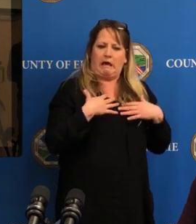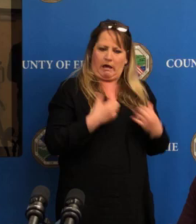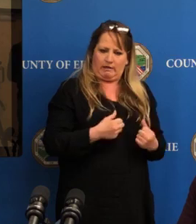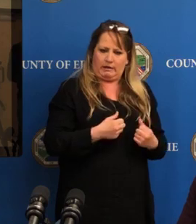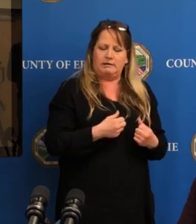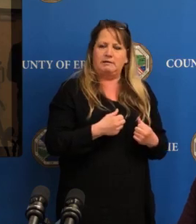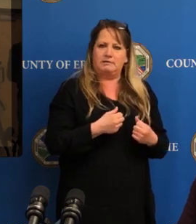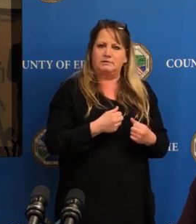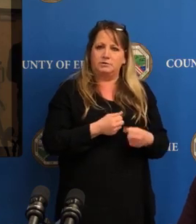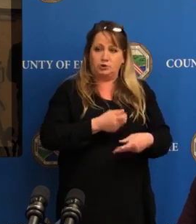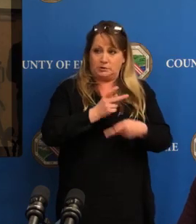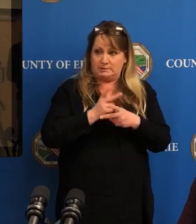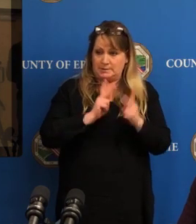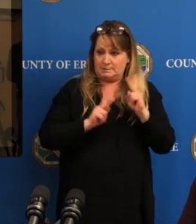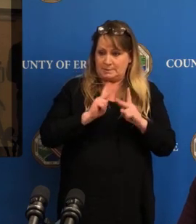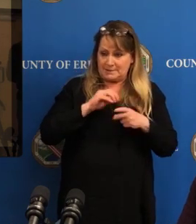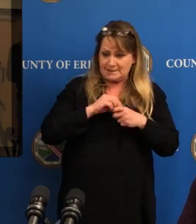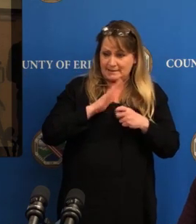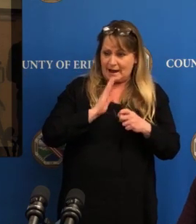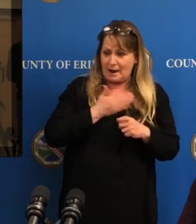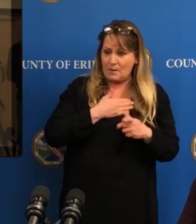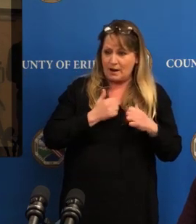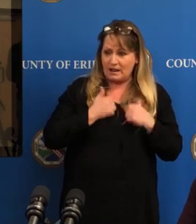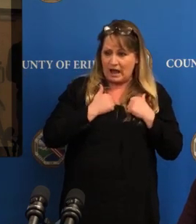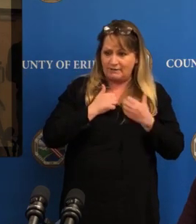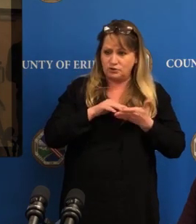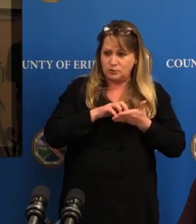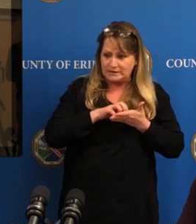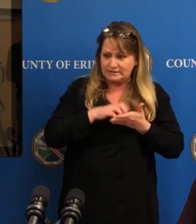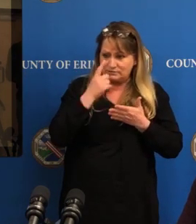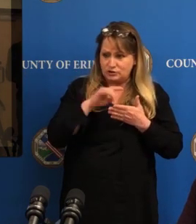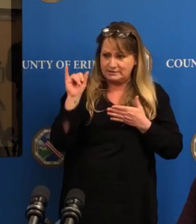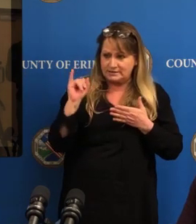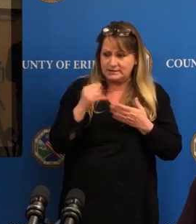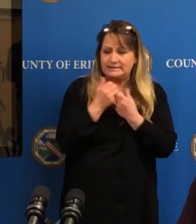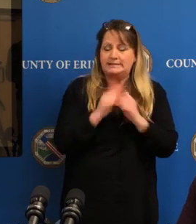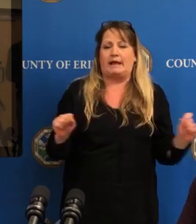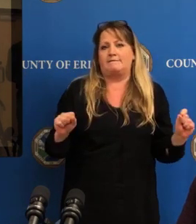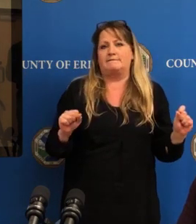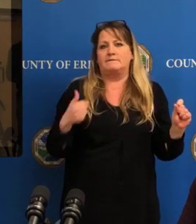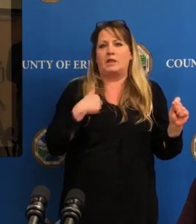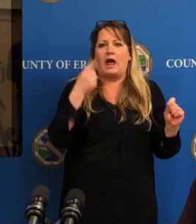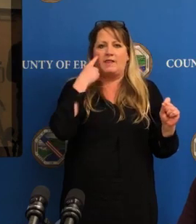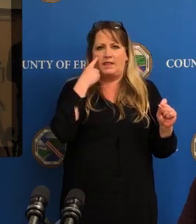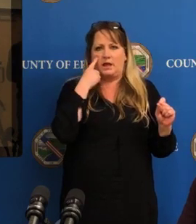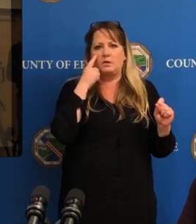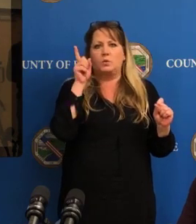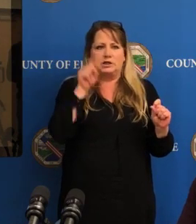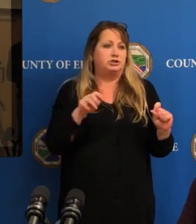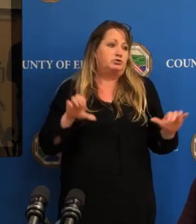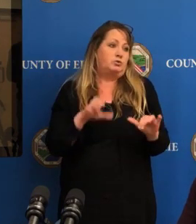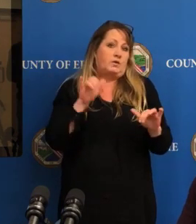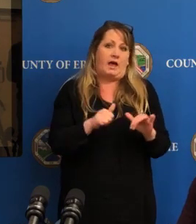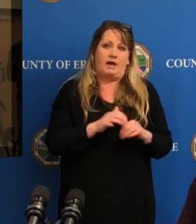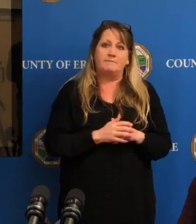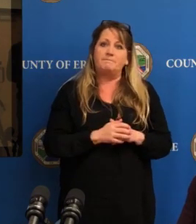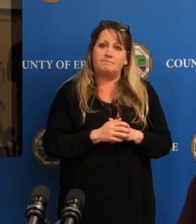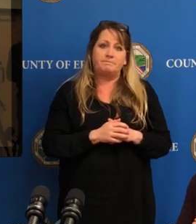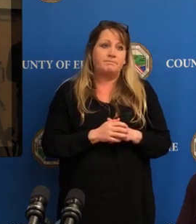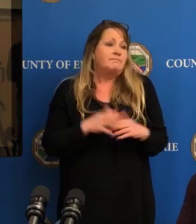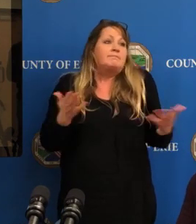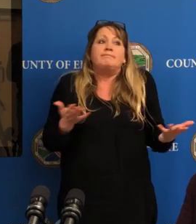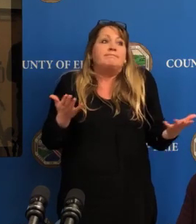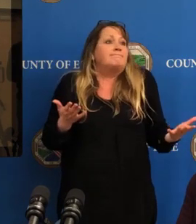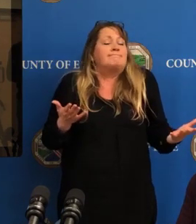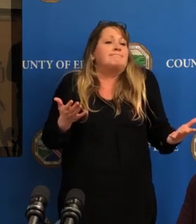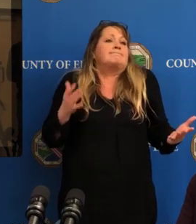and to keep the people in our lives who are very vulnerable to infection safe. And I think that's what we have to do. That's our working presence. If